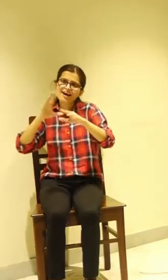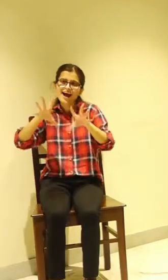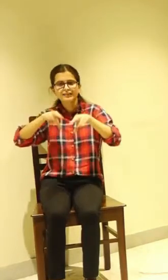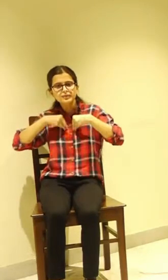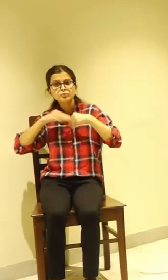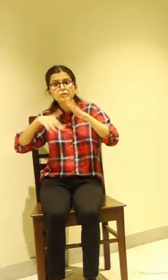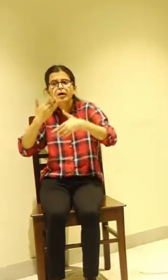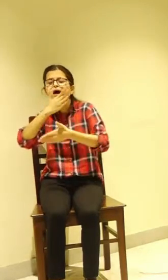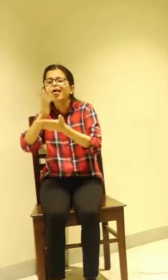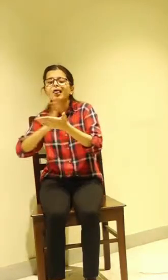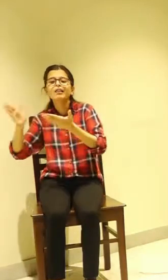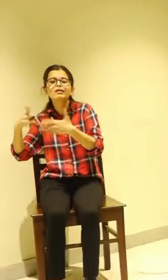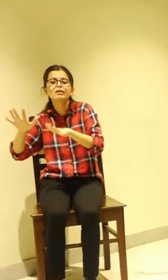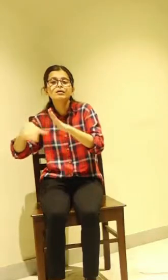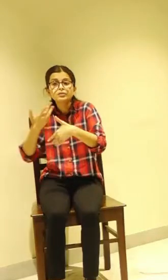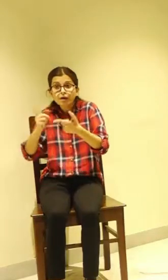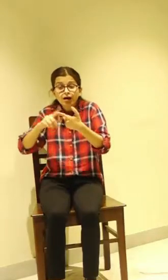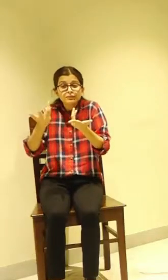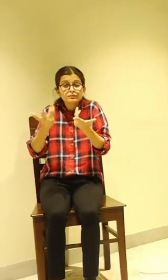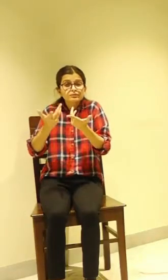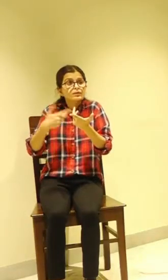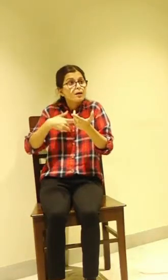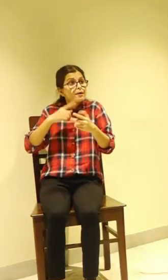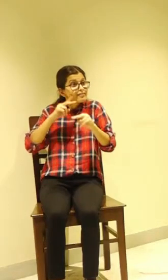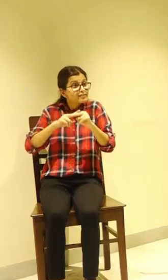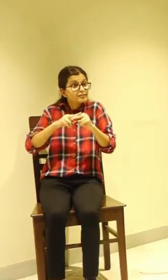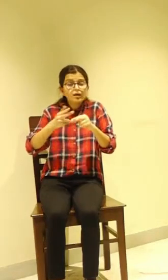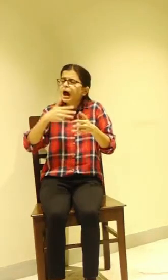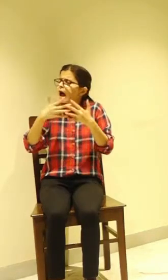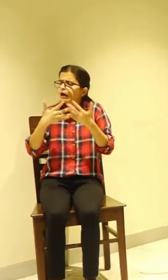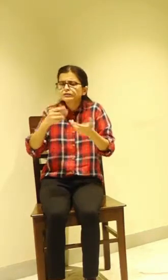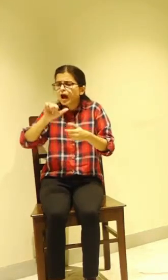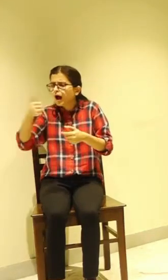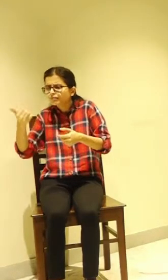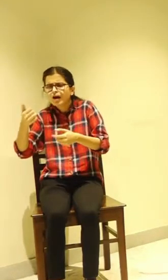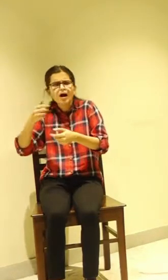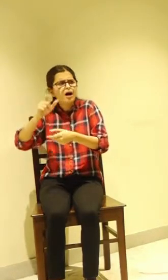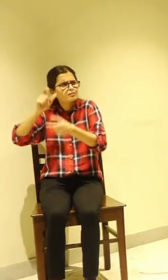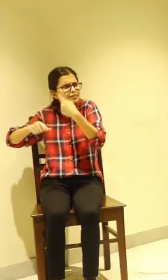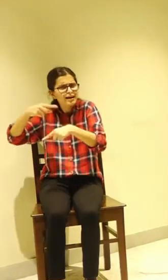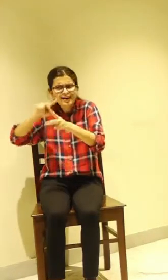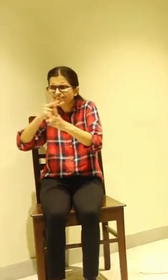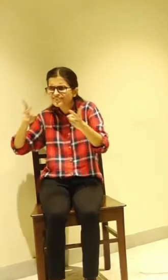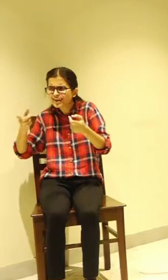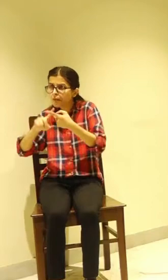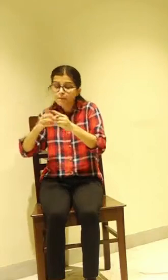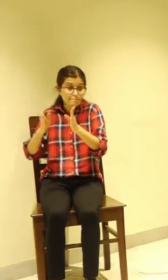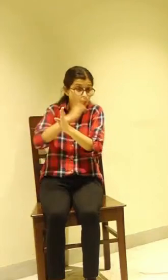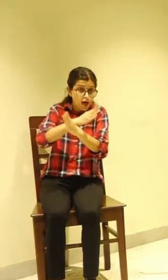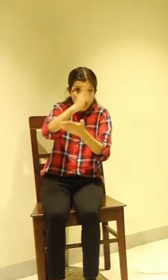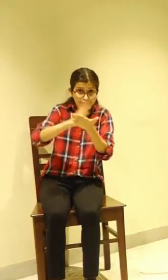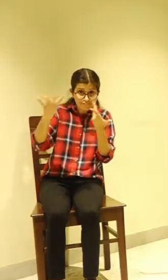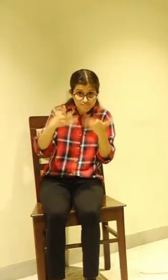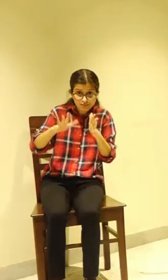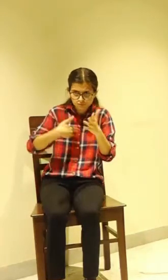in favor of something else, then any morsel, any fragment of that previous thing that was rejected